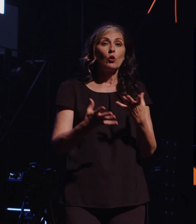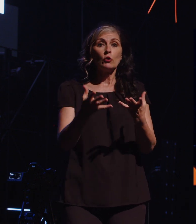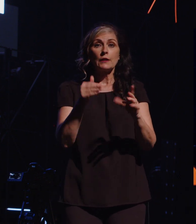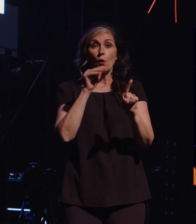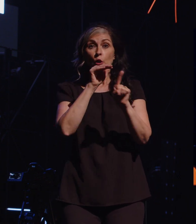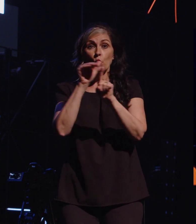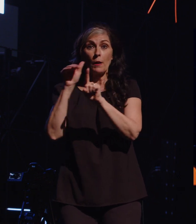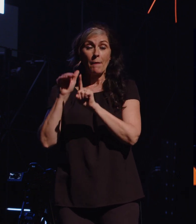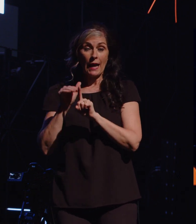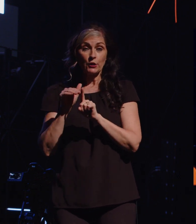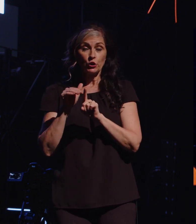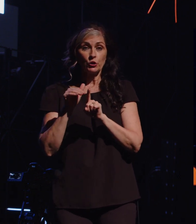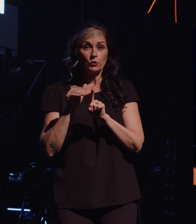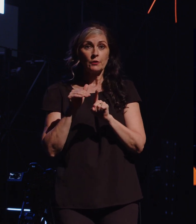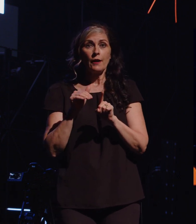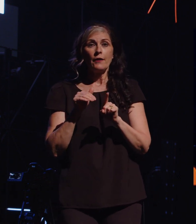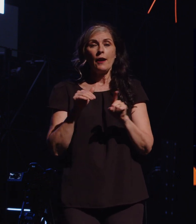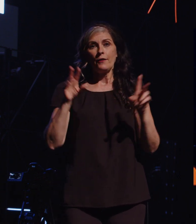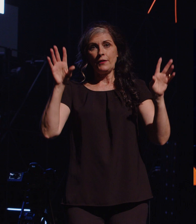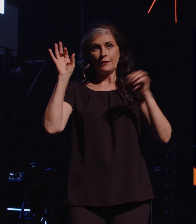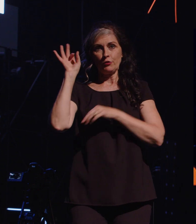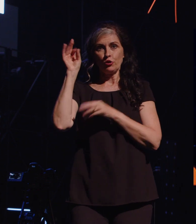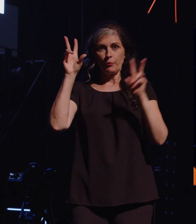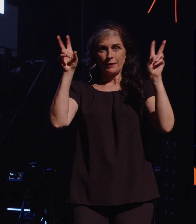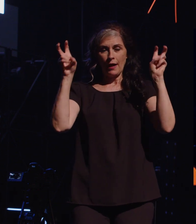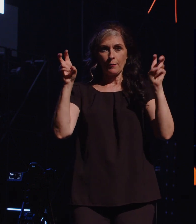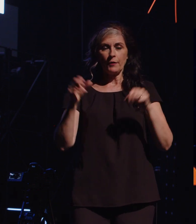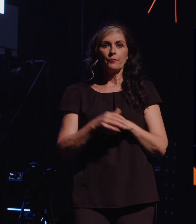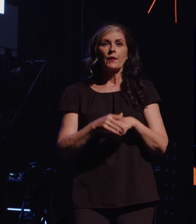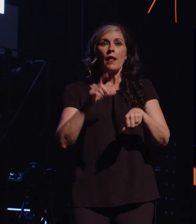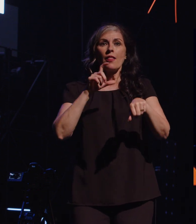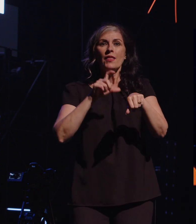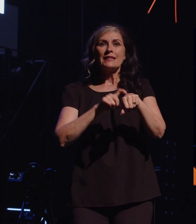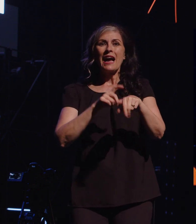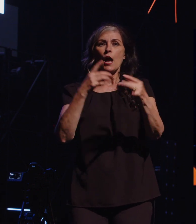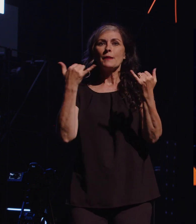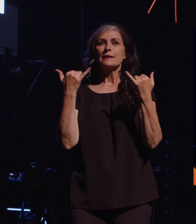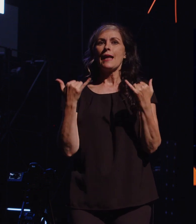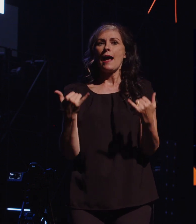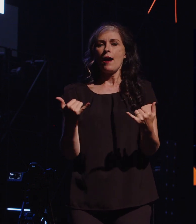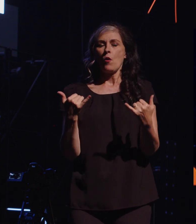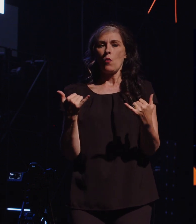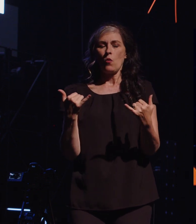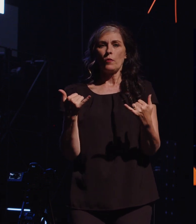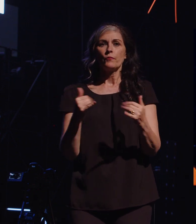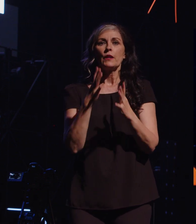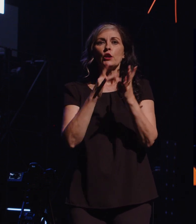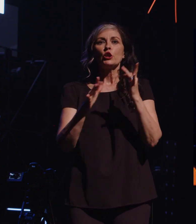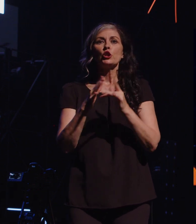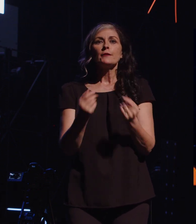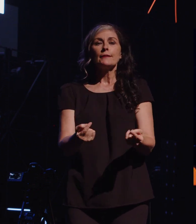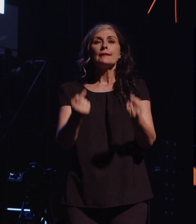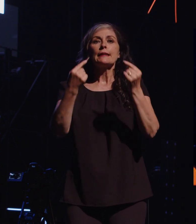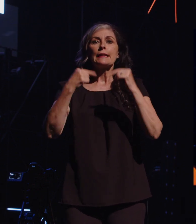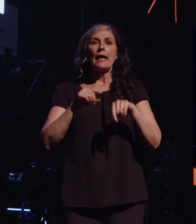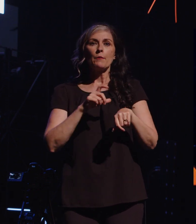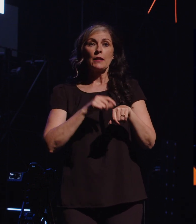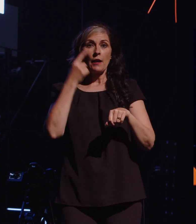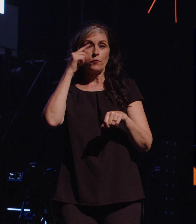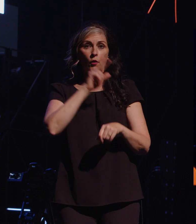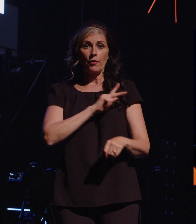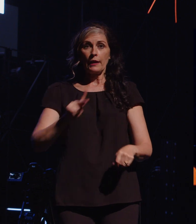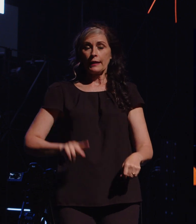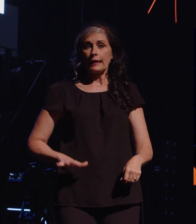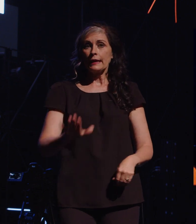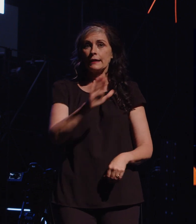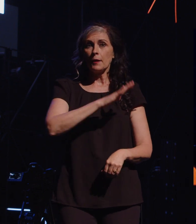be reminded of even the sermon title. It was called "The Time Is Now." Jesus came, and it was time for the kingdom of